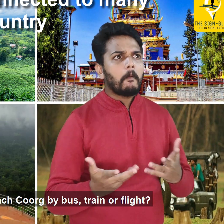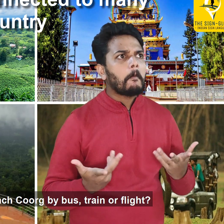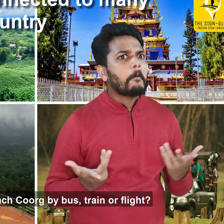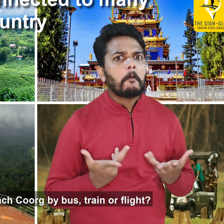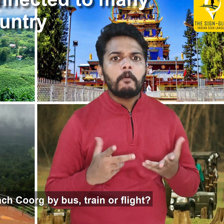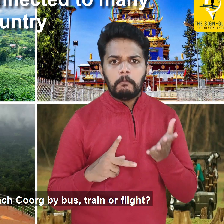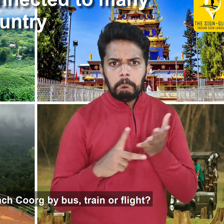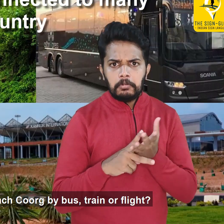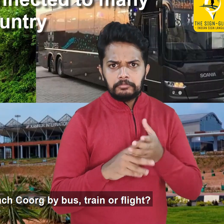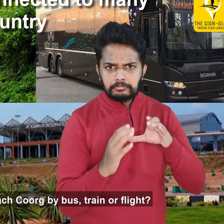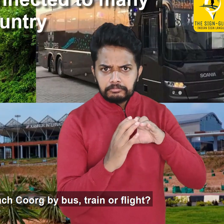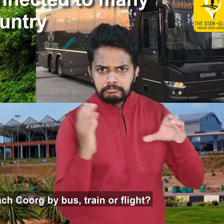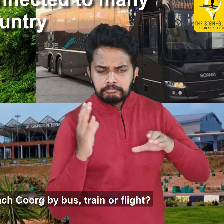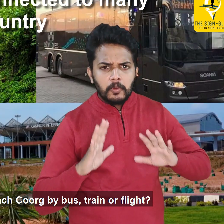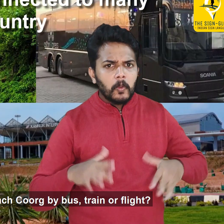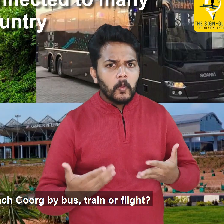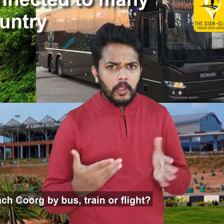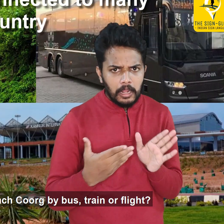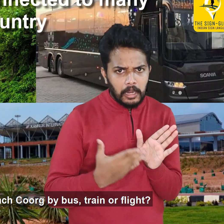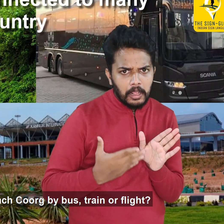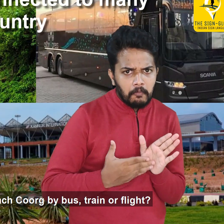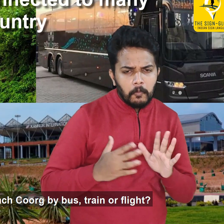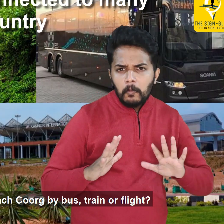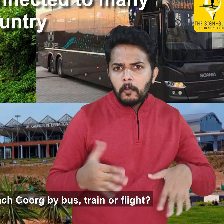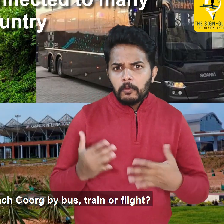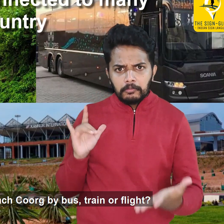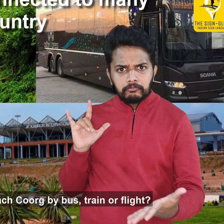How can you reach Korg by bus, train or by flight?